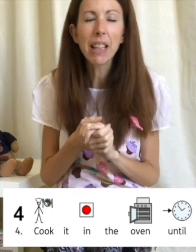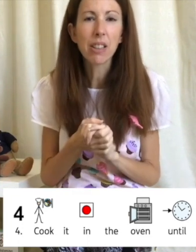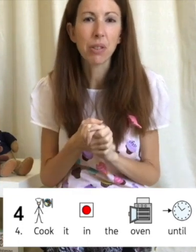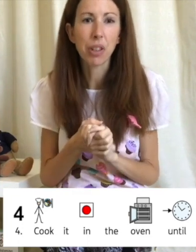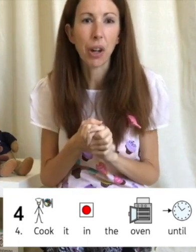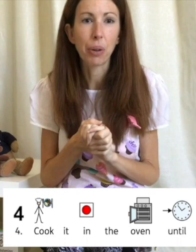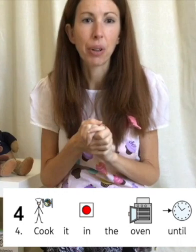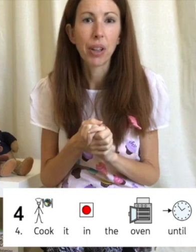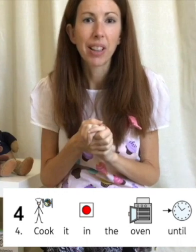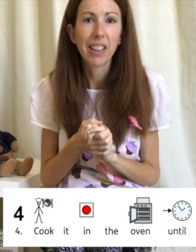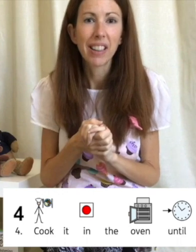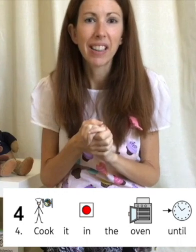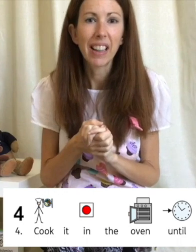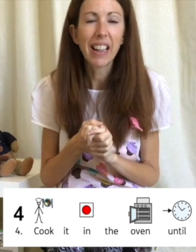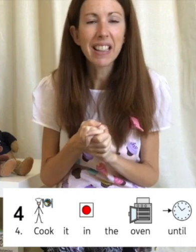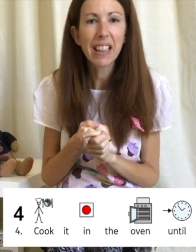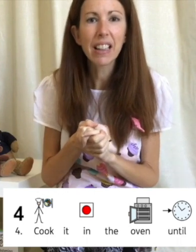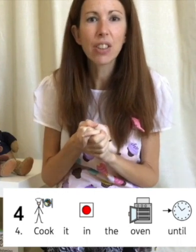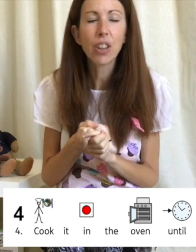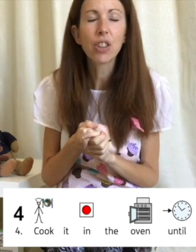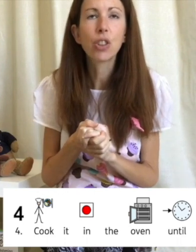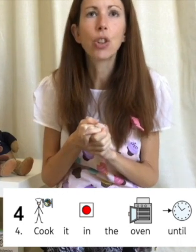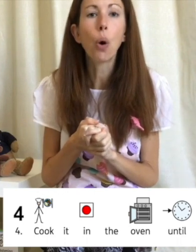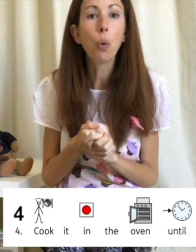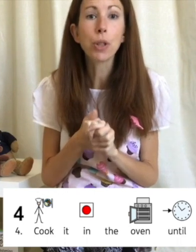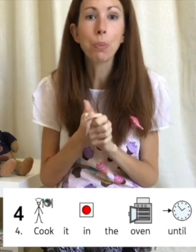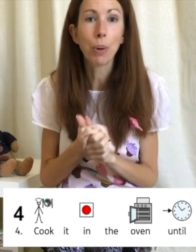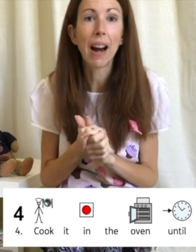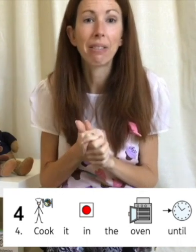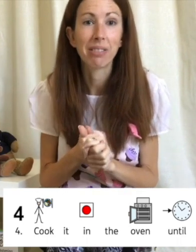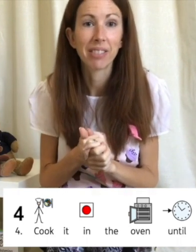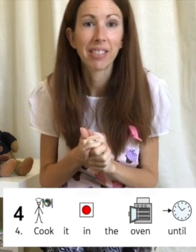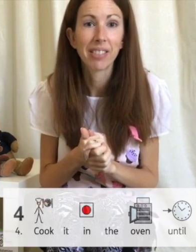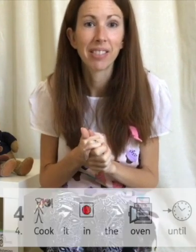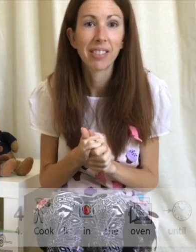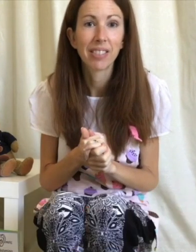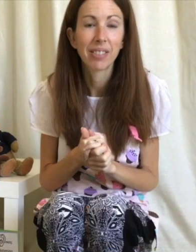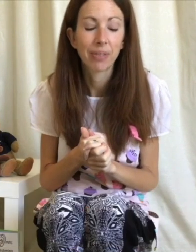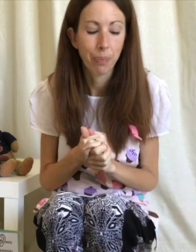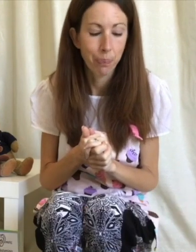or so until it turns golden brown.